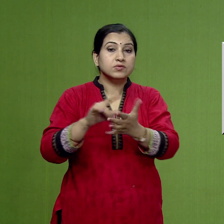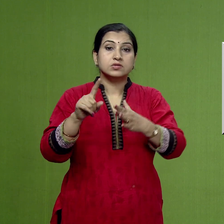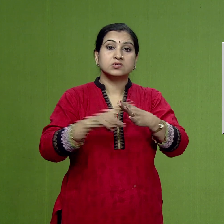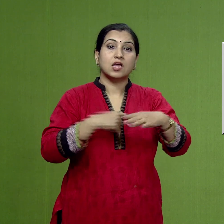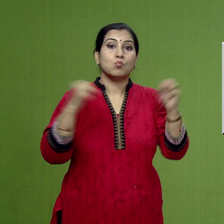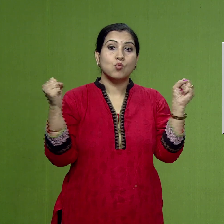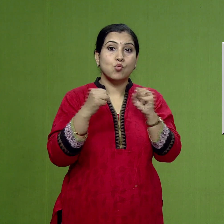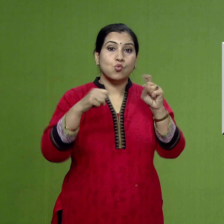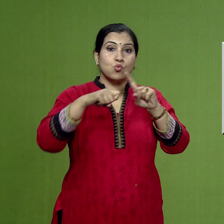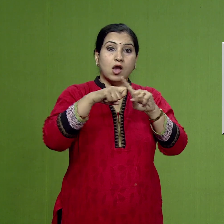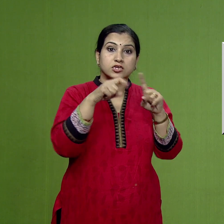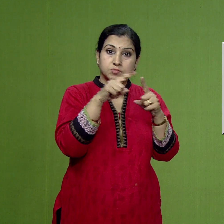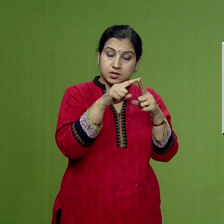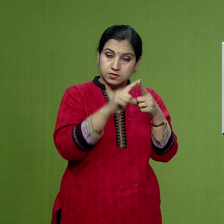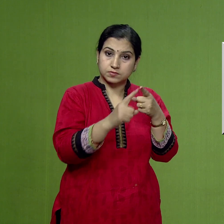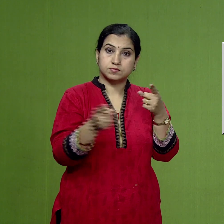Jammu and Kashmir,